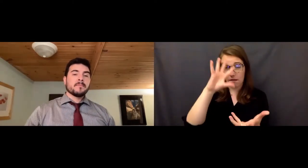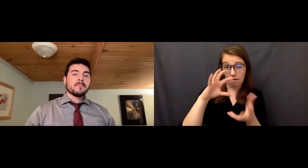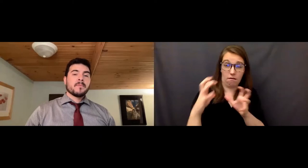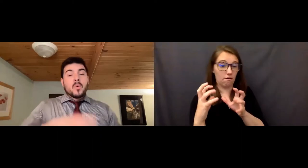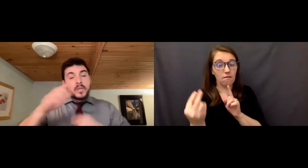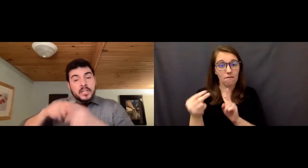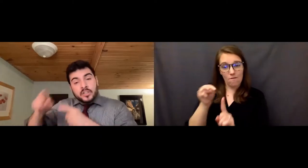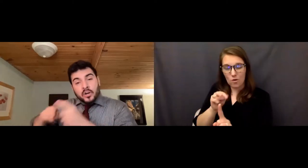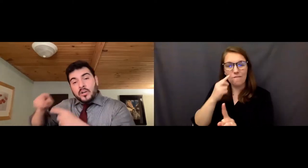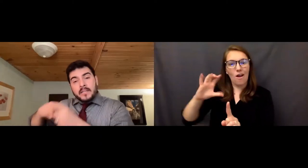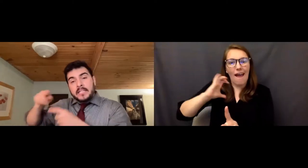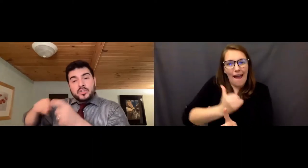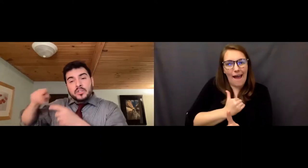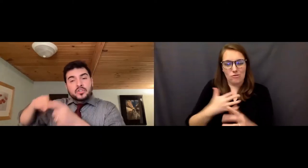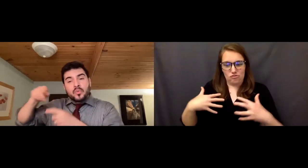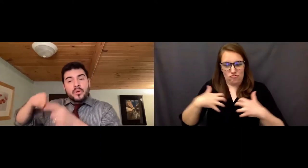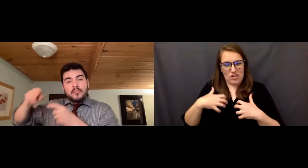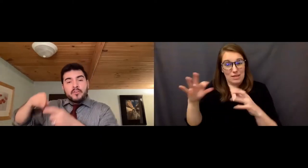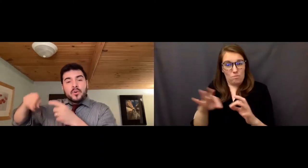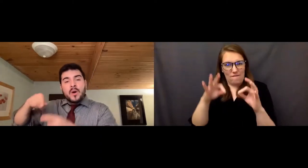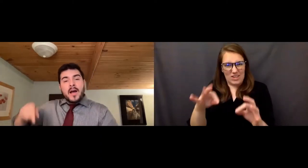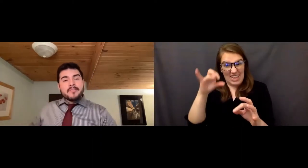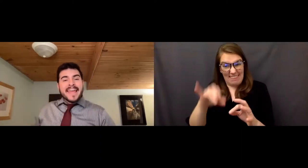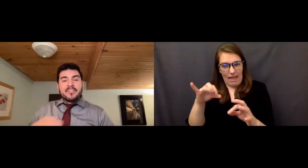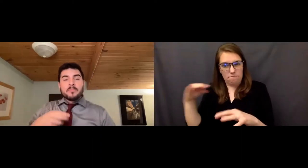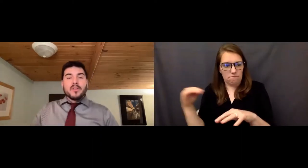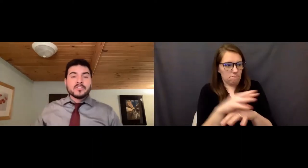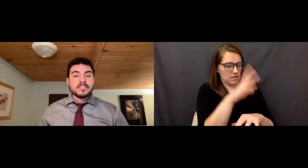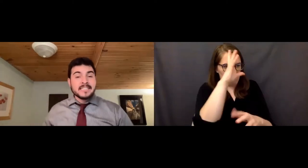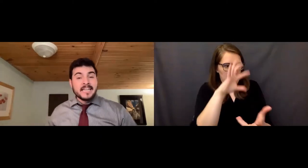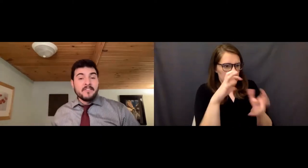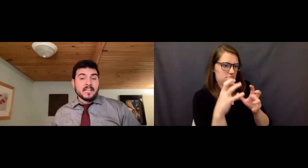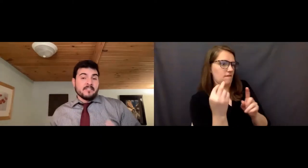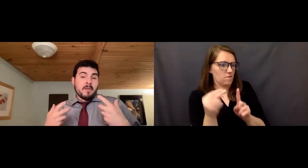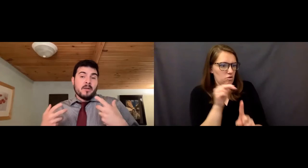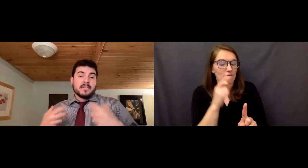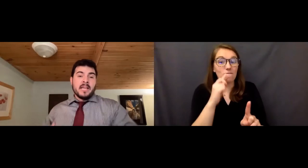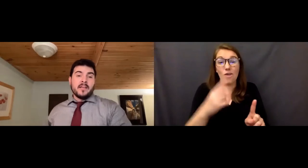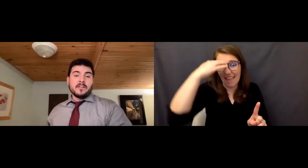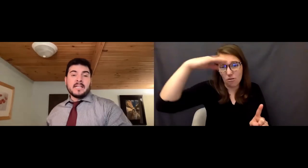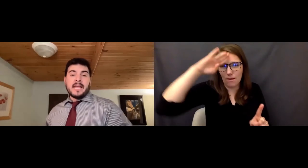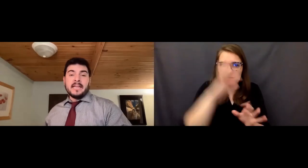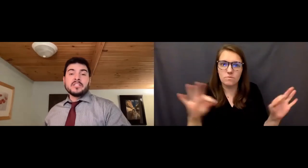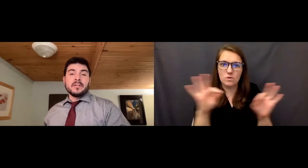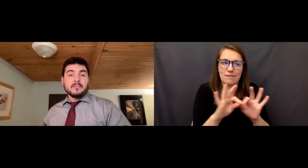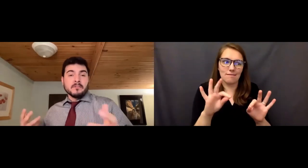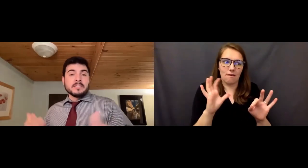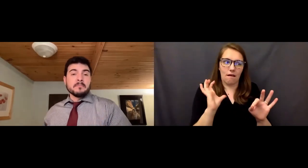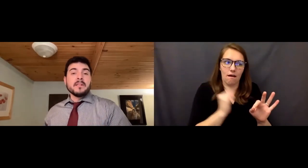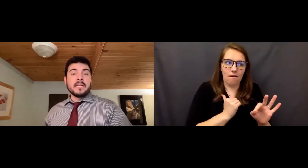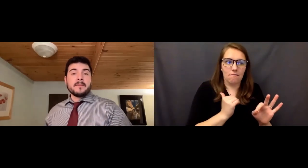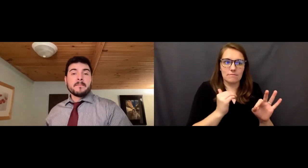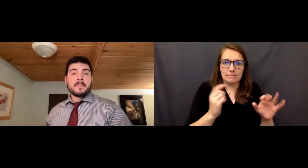perfection, which in turn leads to a distorted view of the anthropological significance of impairment, illness, and injury,